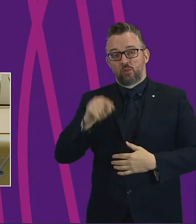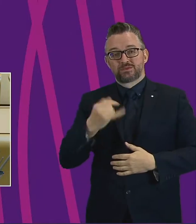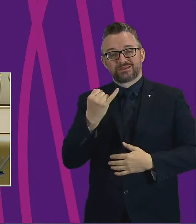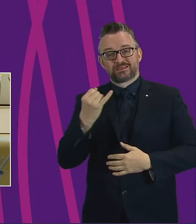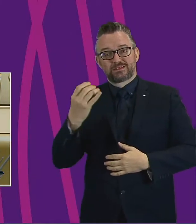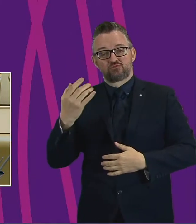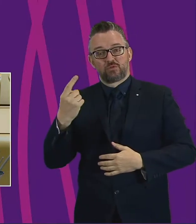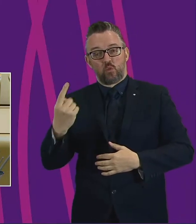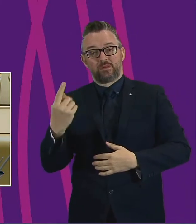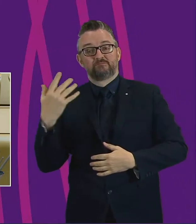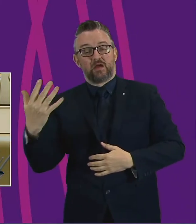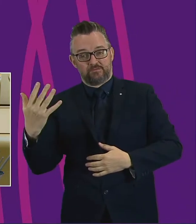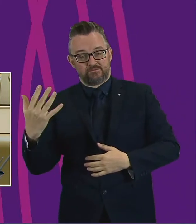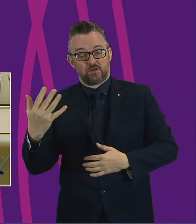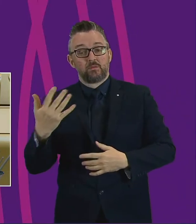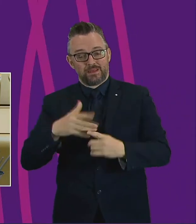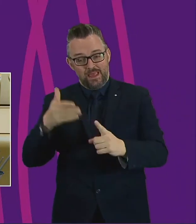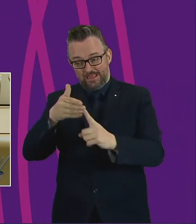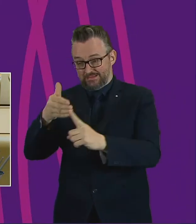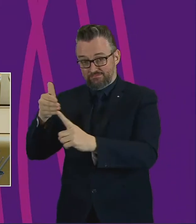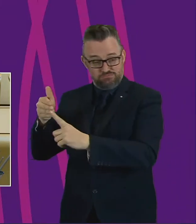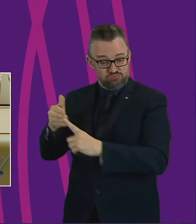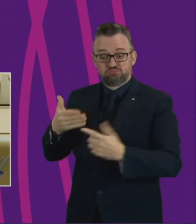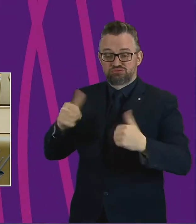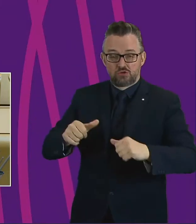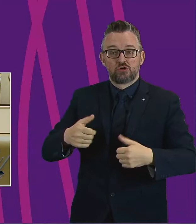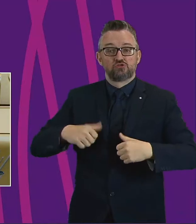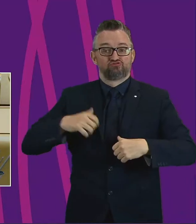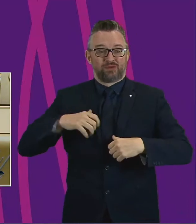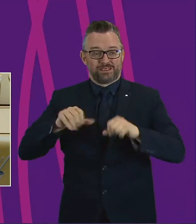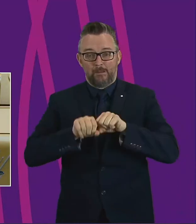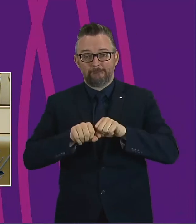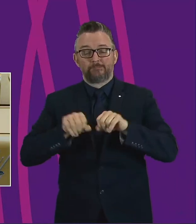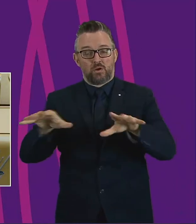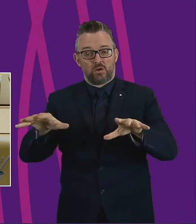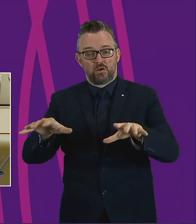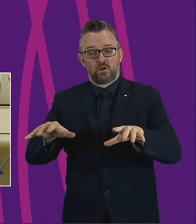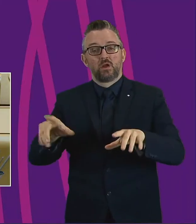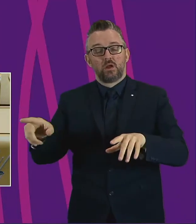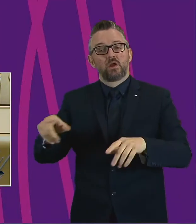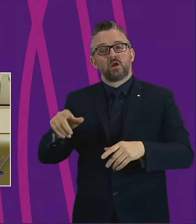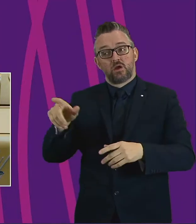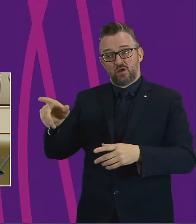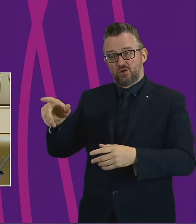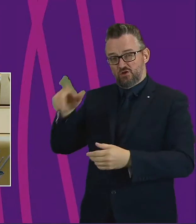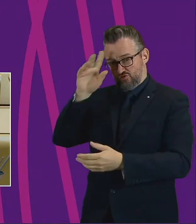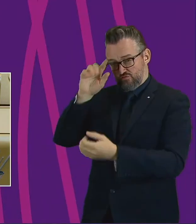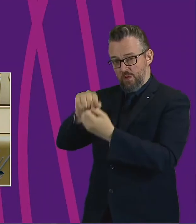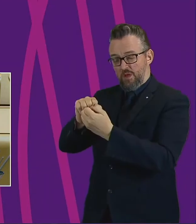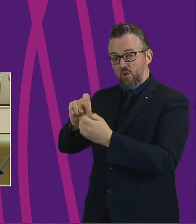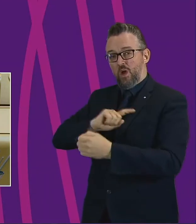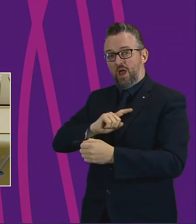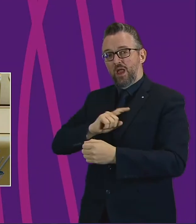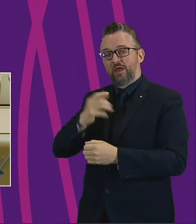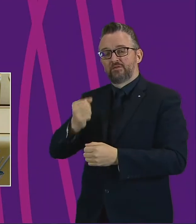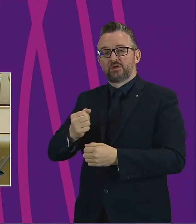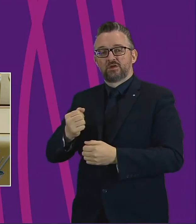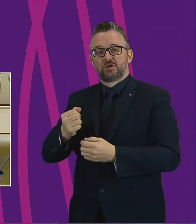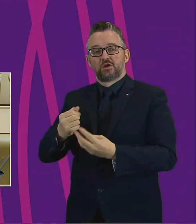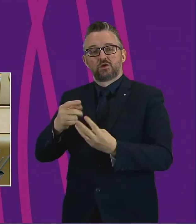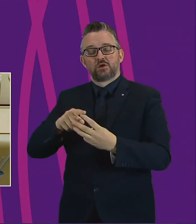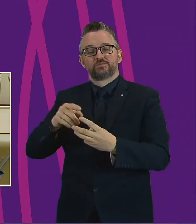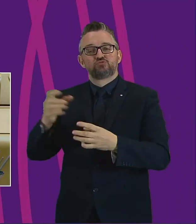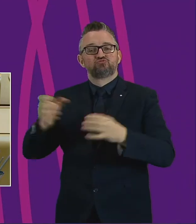1,615 identified and ready to be deployed, drawn, as the member will recall, from that threefold